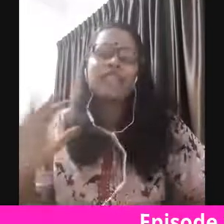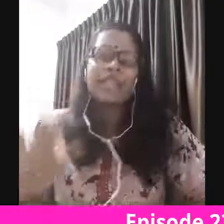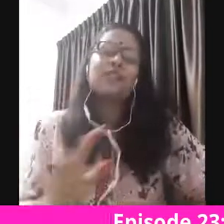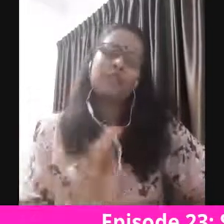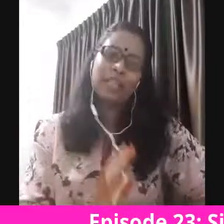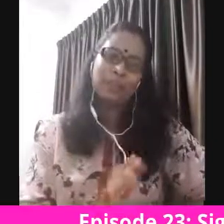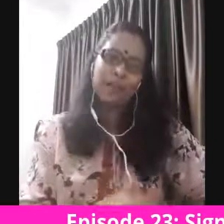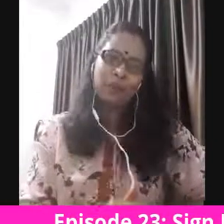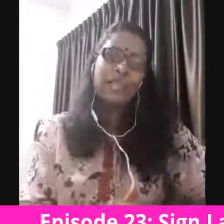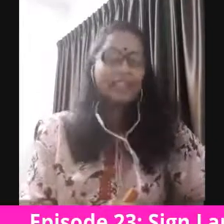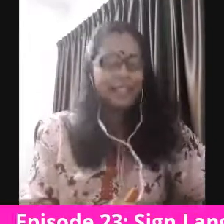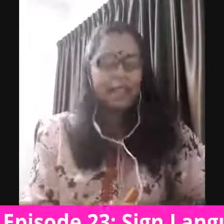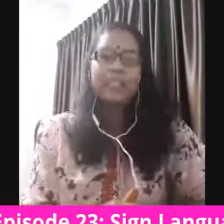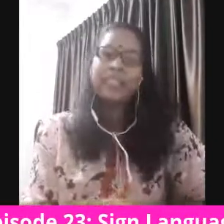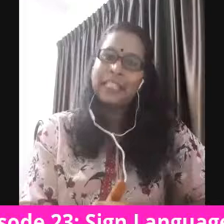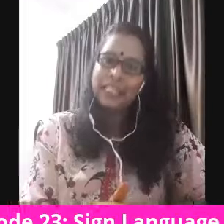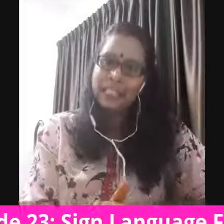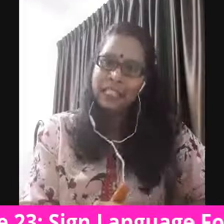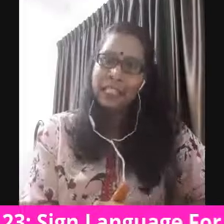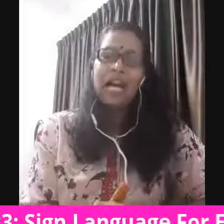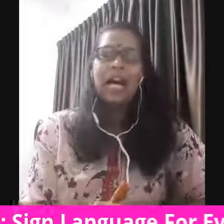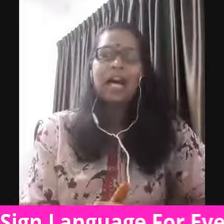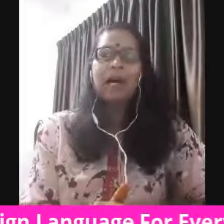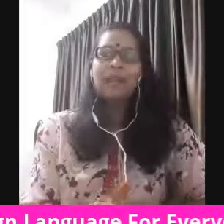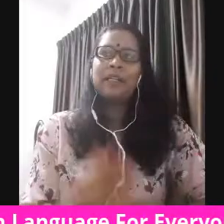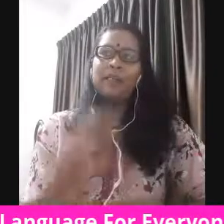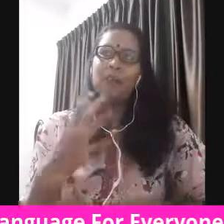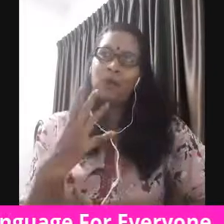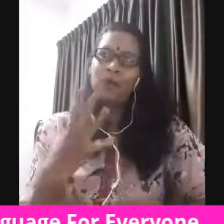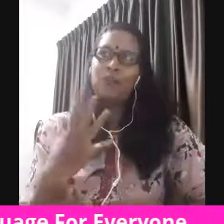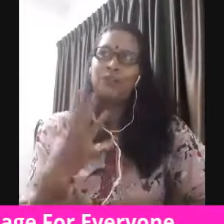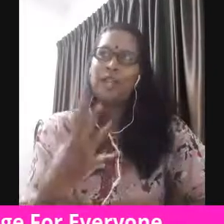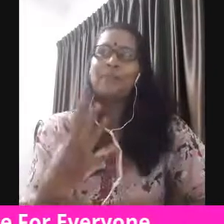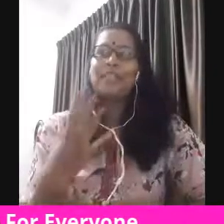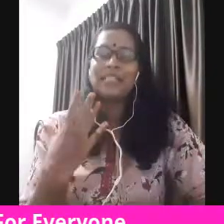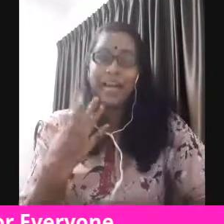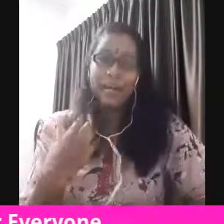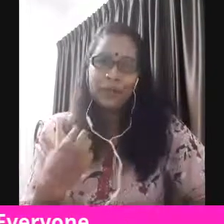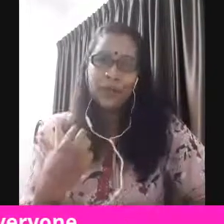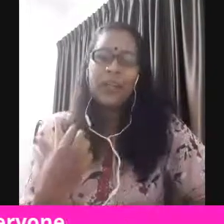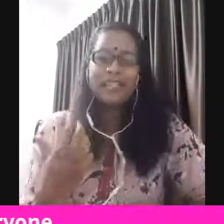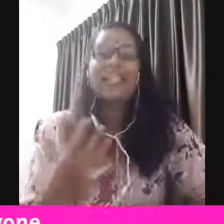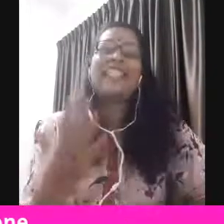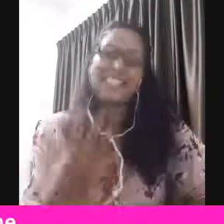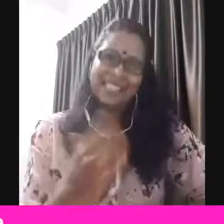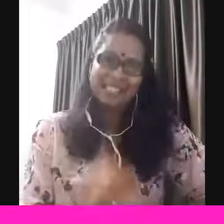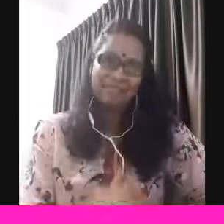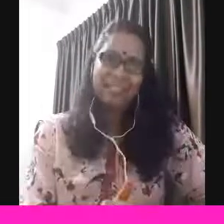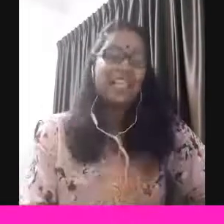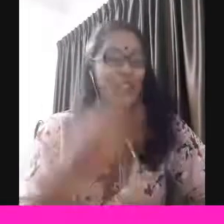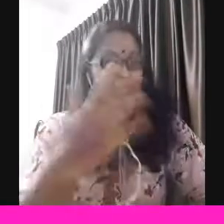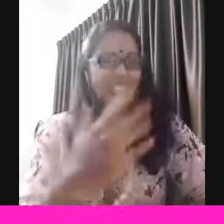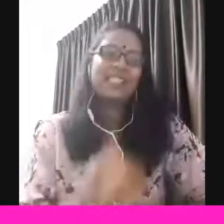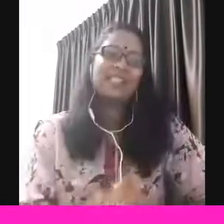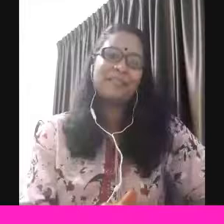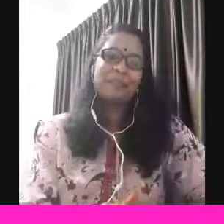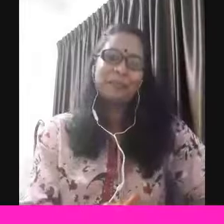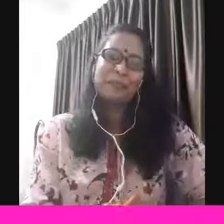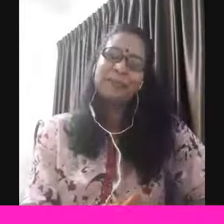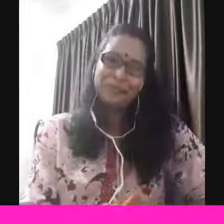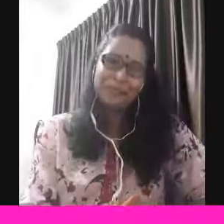lot of channels for them now. They can be a teachers, but most of them, as I know, they are teachers,